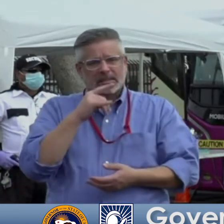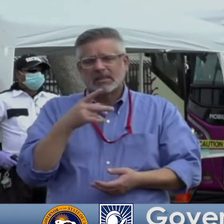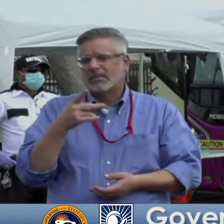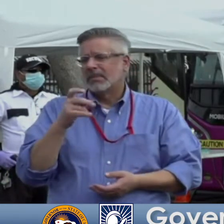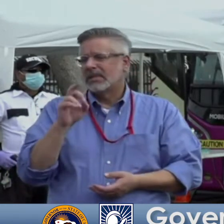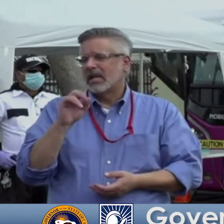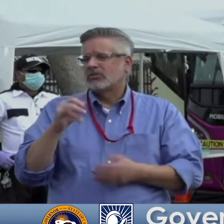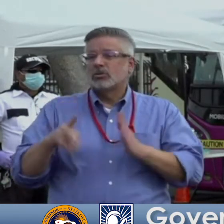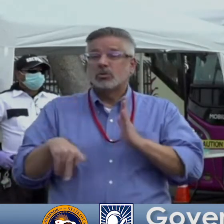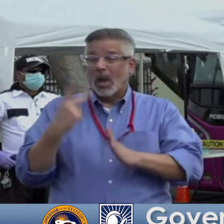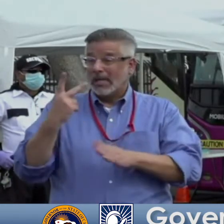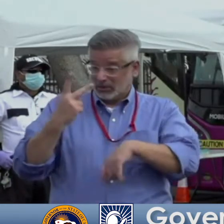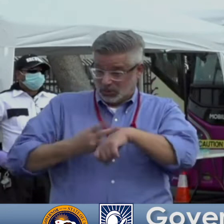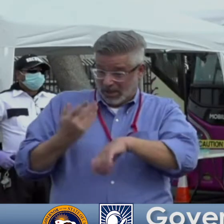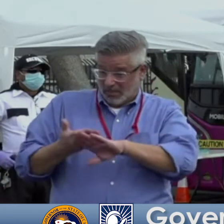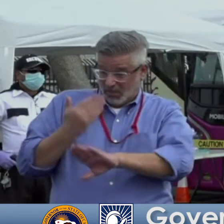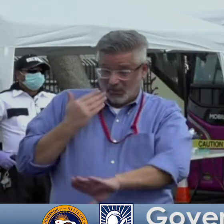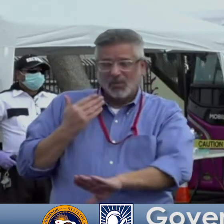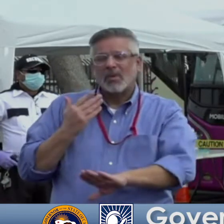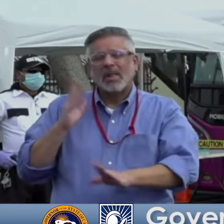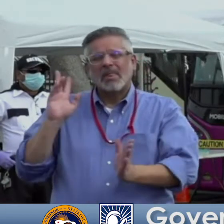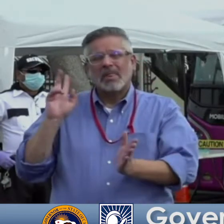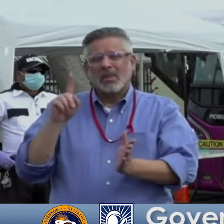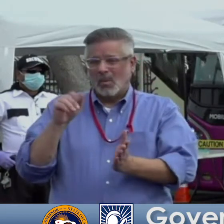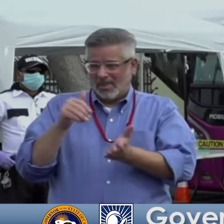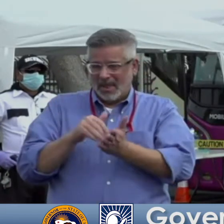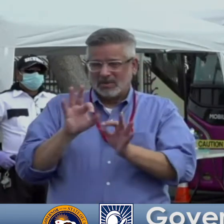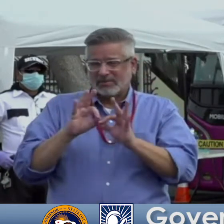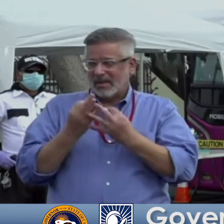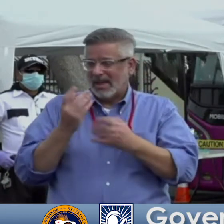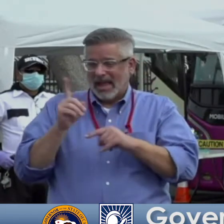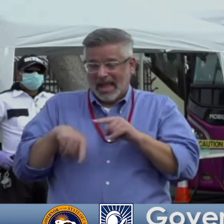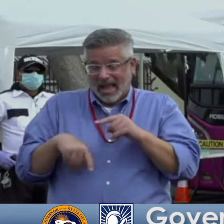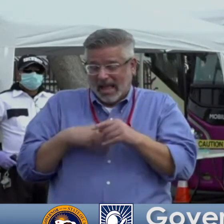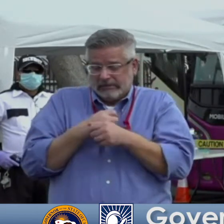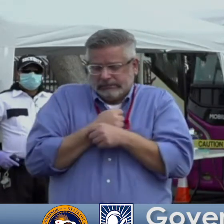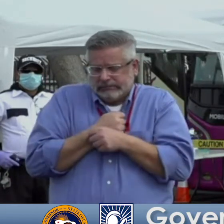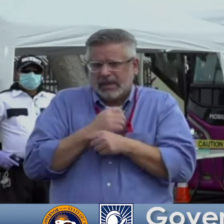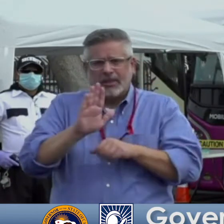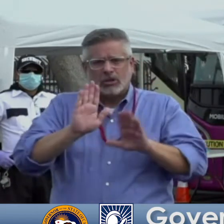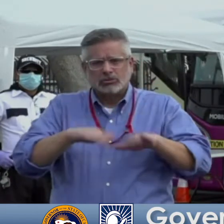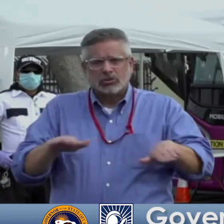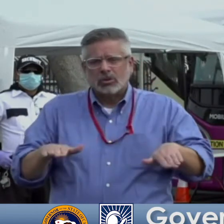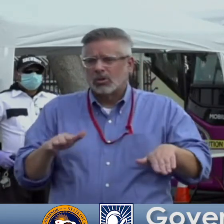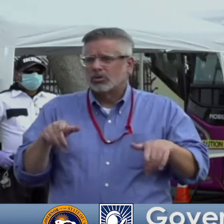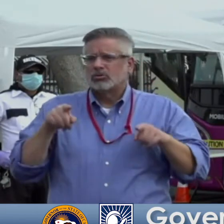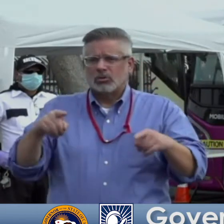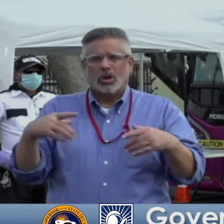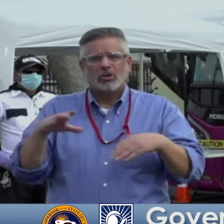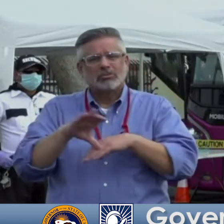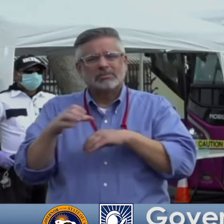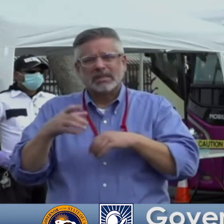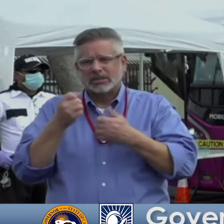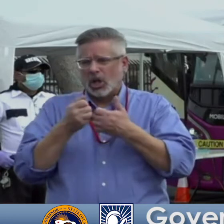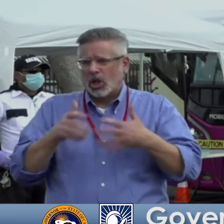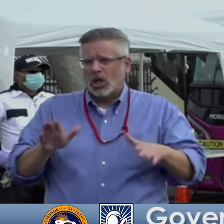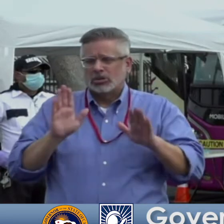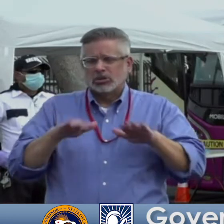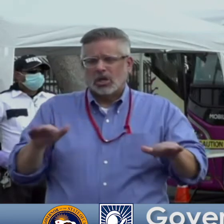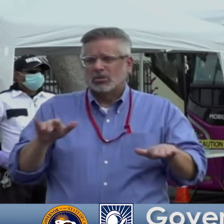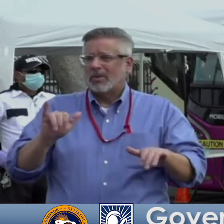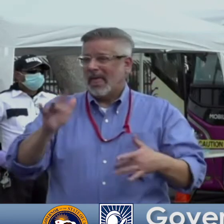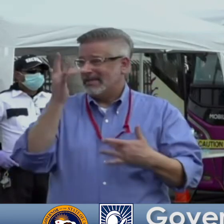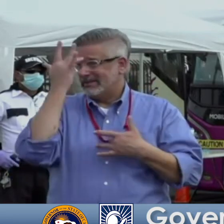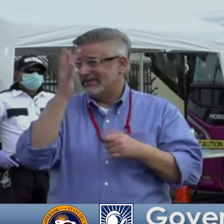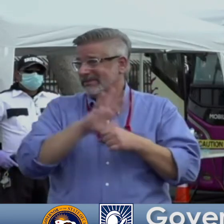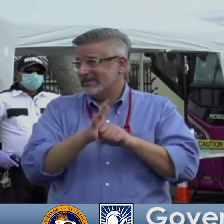rates are twice what they were. There's over 1,000 families that can't hug their children over the holidays because they lost a child to this